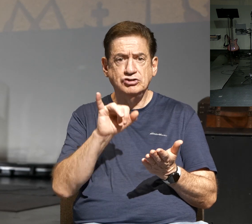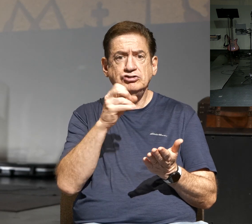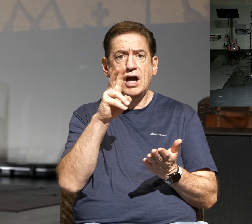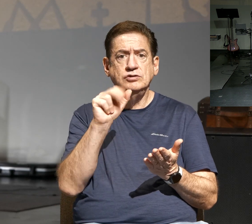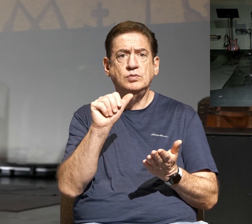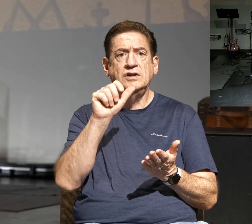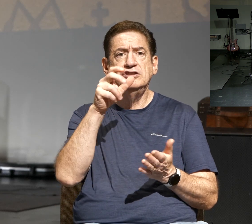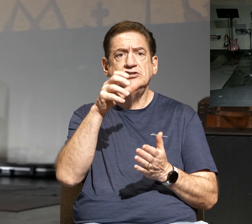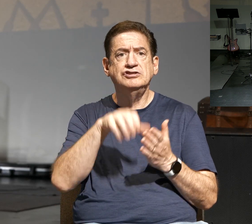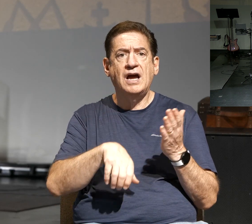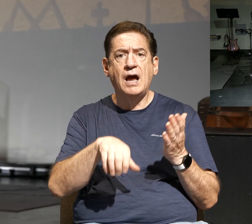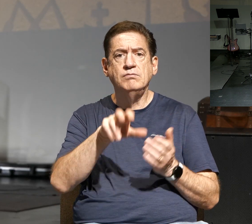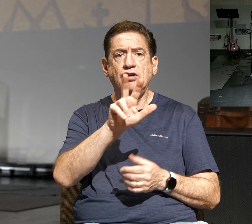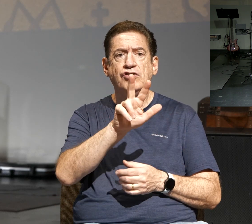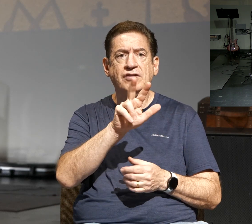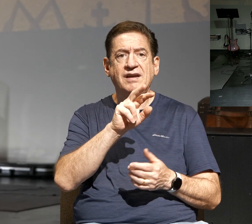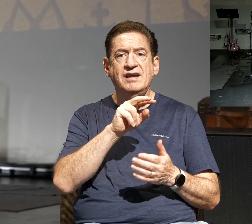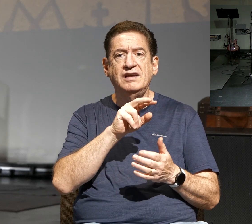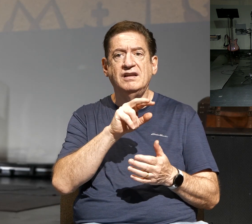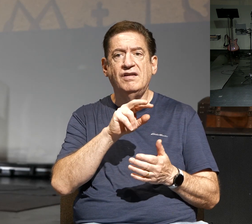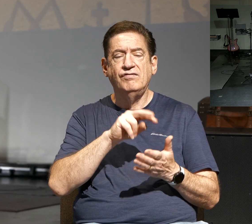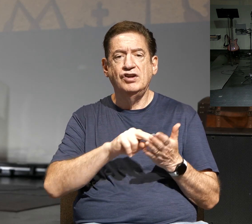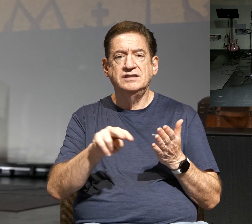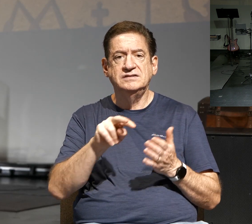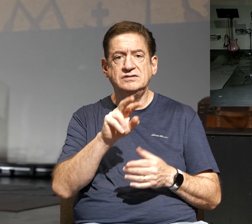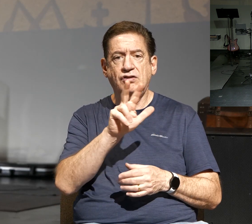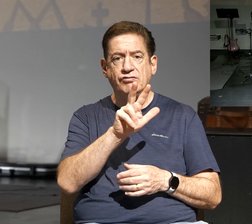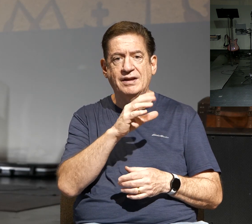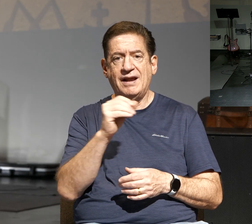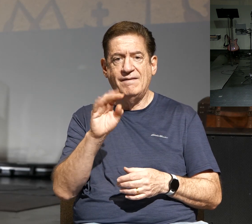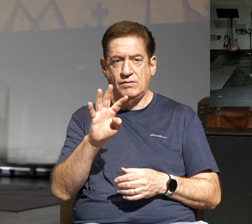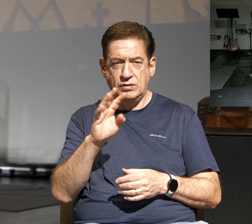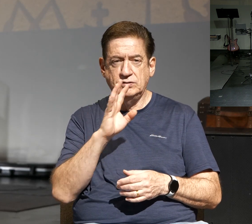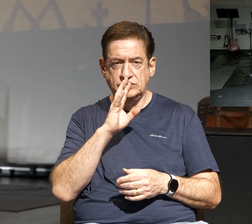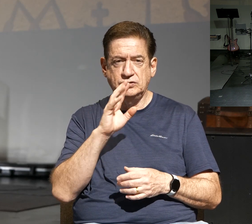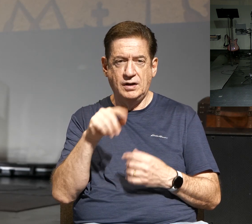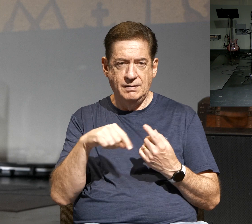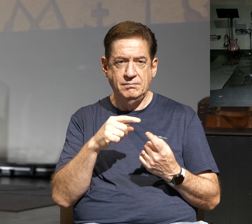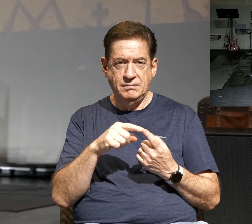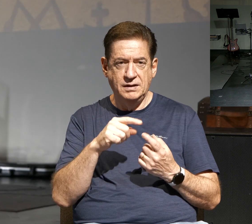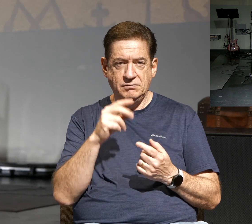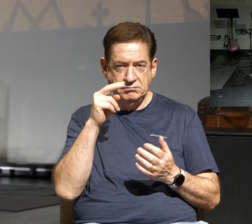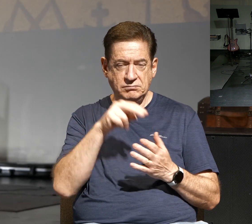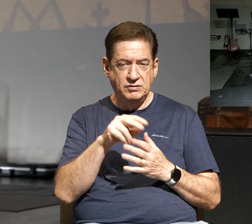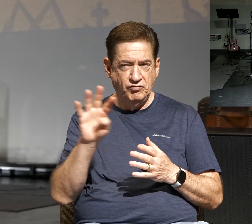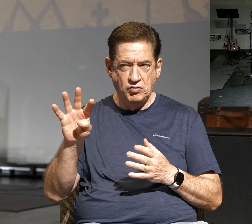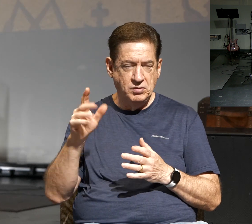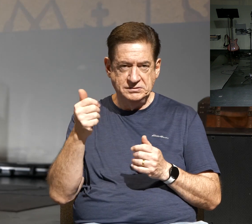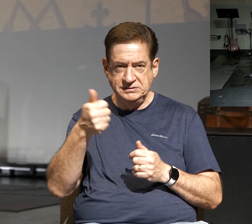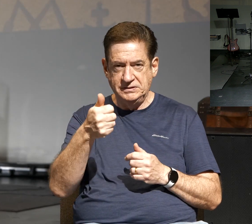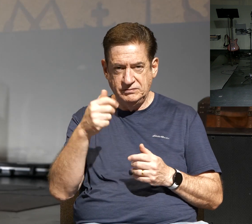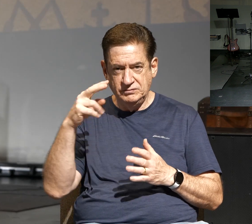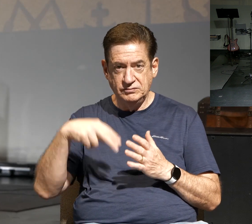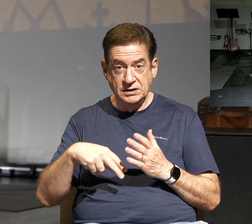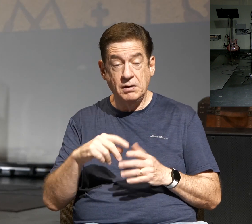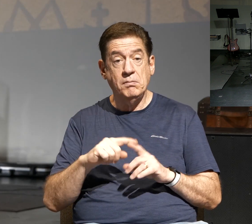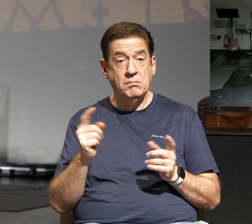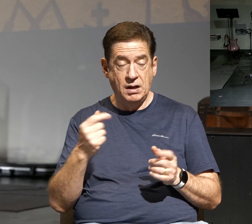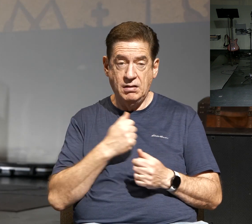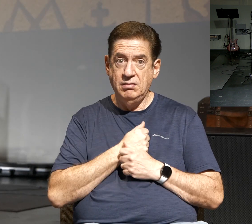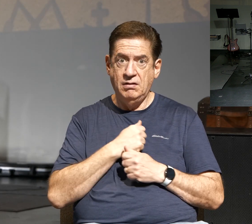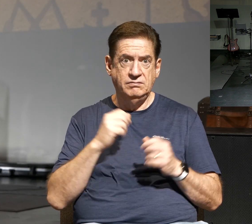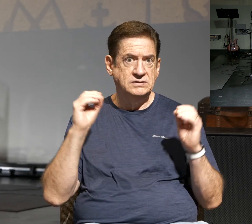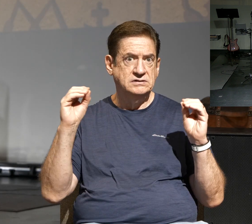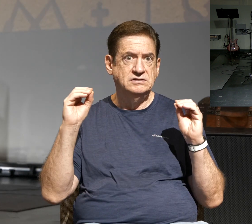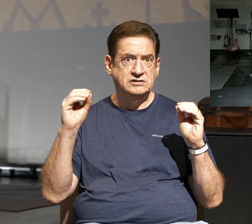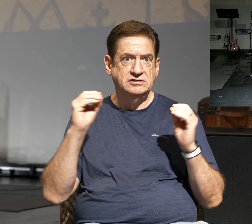at chapters 3 and 4. I'll just talk a little bit about 4. You can read that on your own. I'm loving this teaching series through Joshua. How about